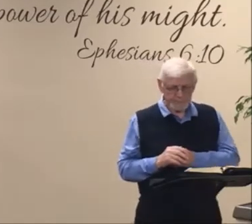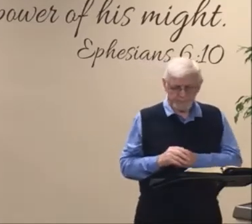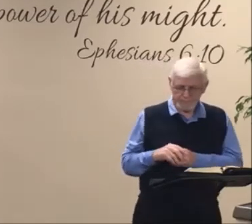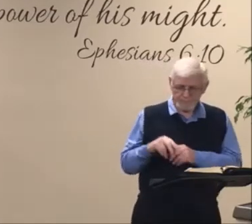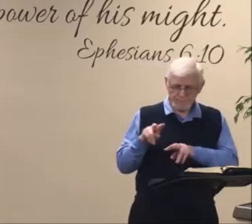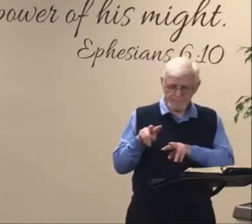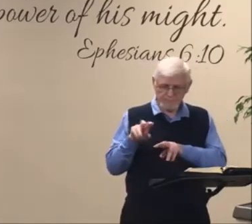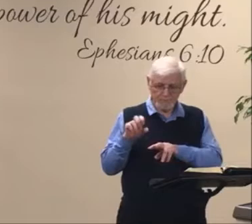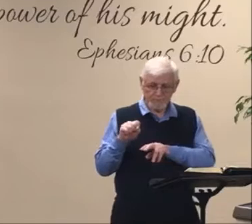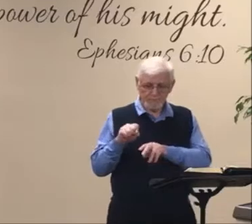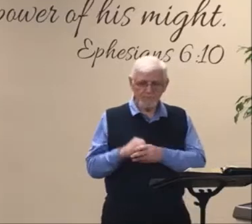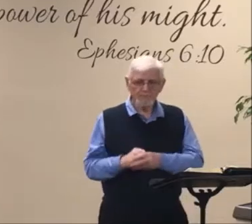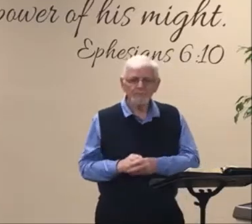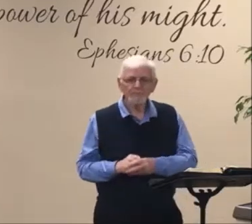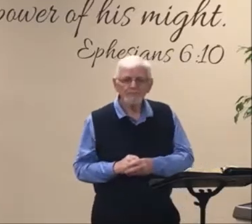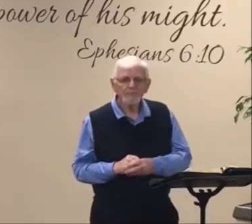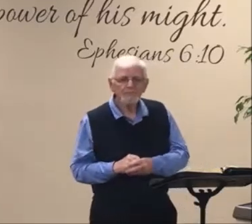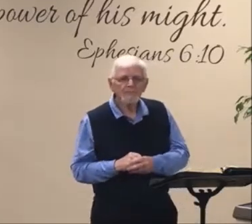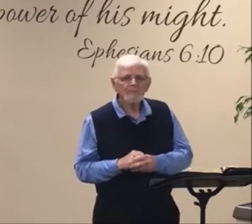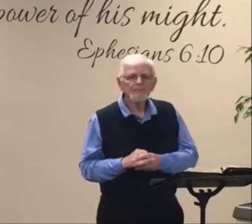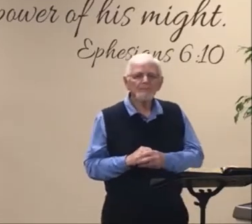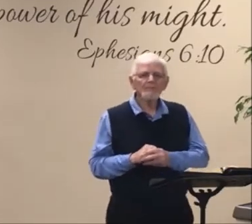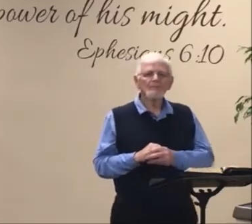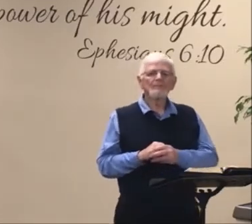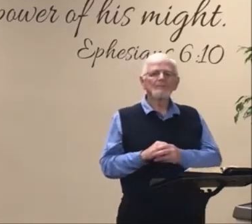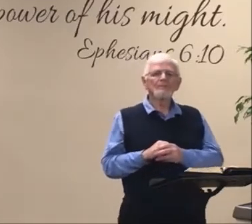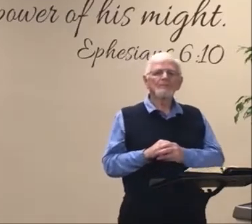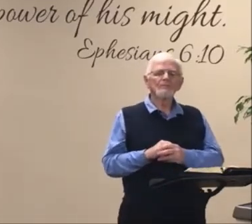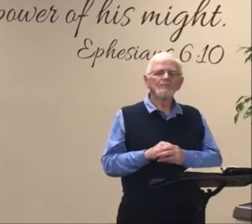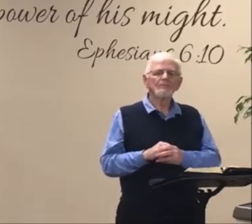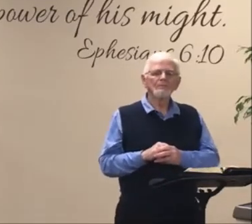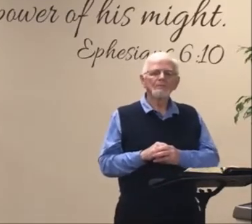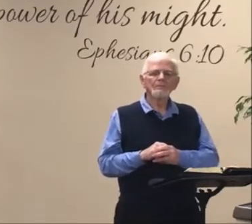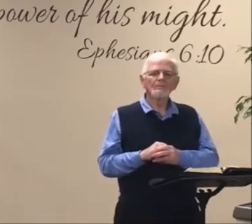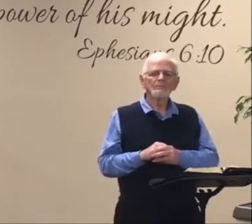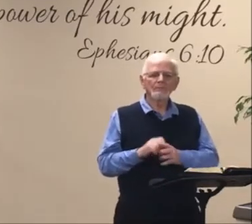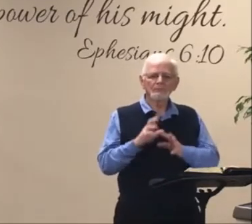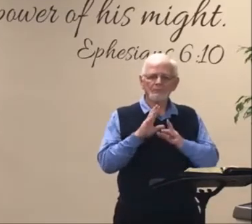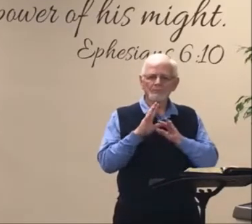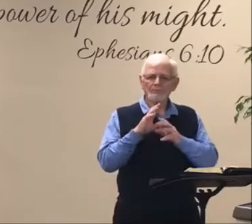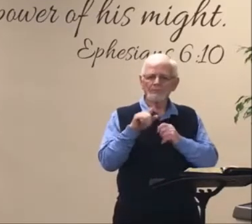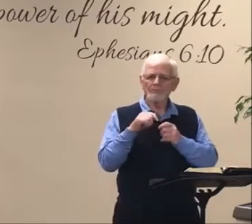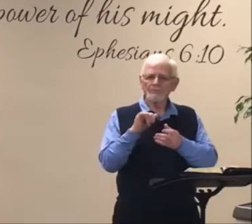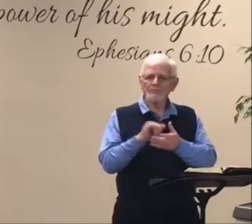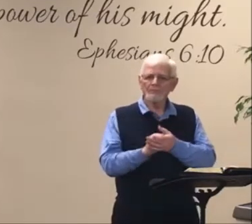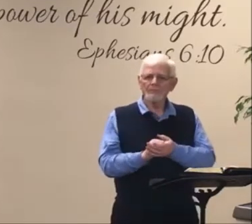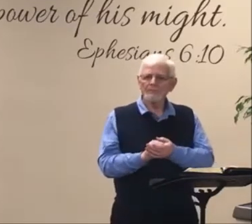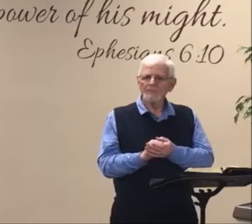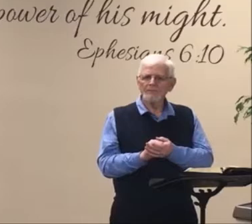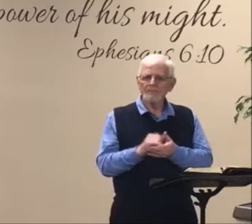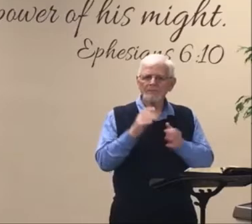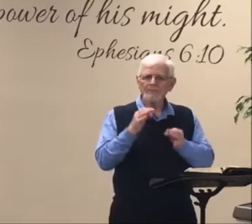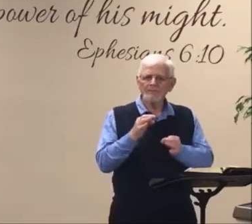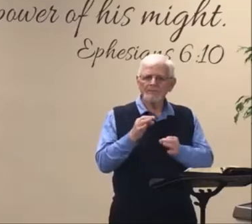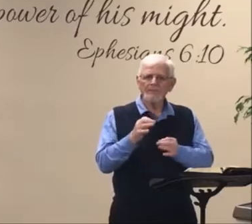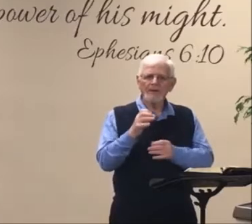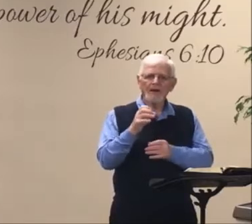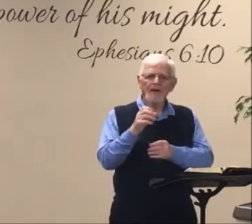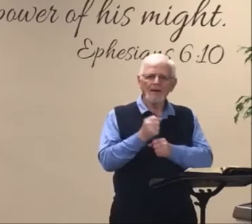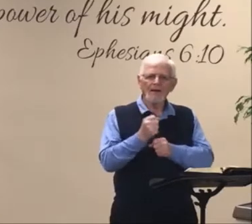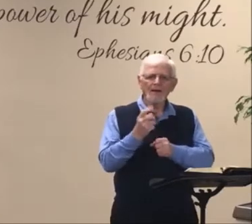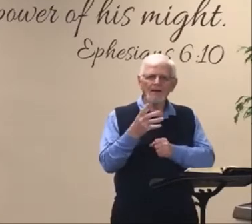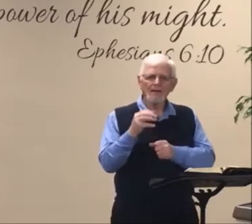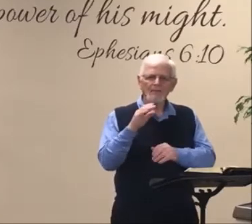to phase them, but she probably hadn't seen that before. And so they got to talking about it, and they decided, boy, he's got him by the heel. We're going to name